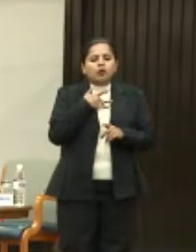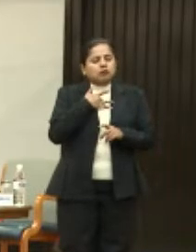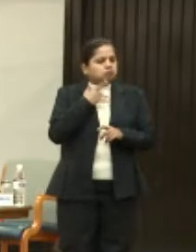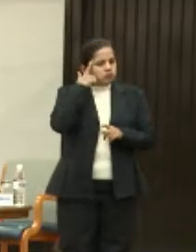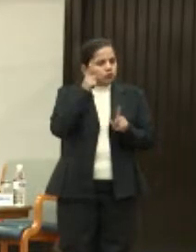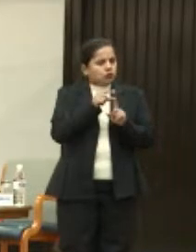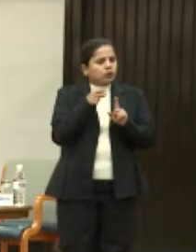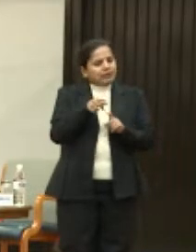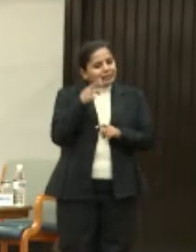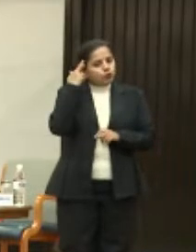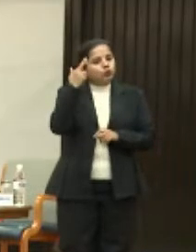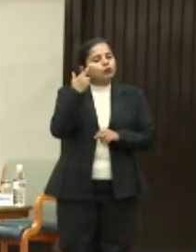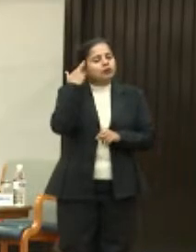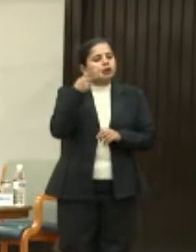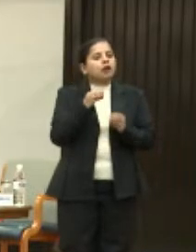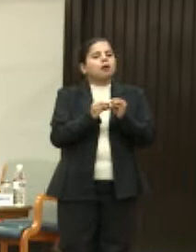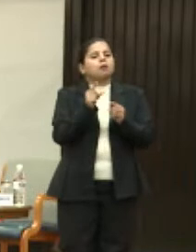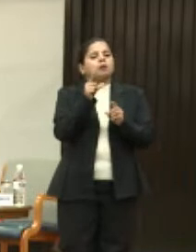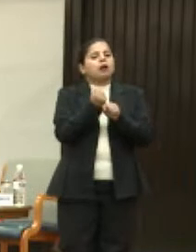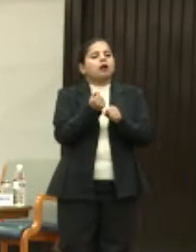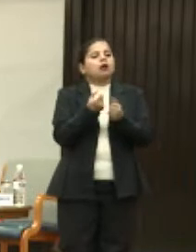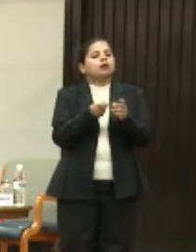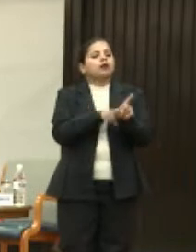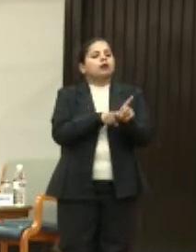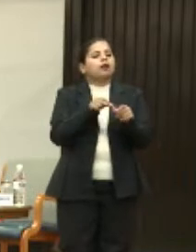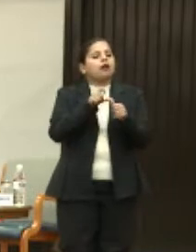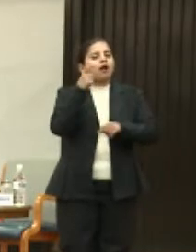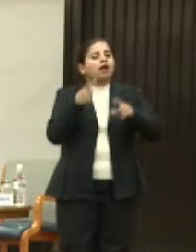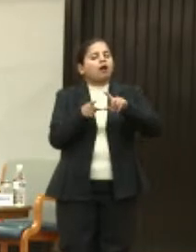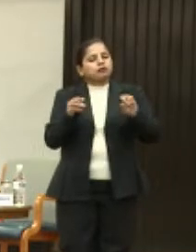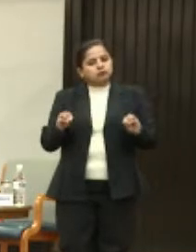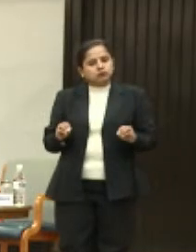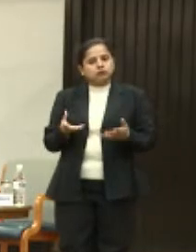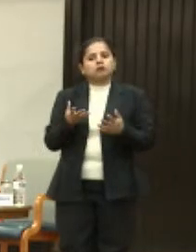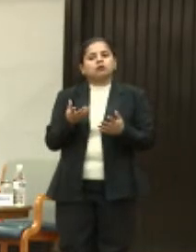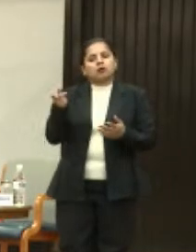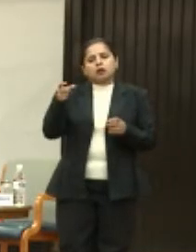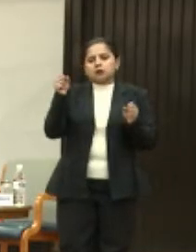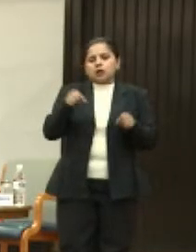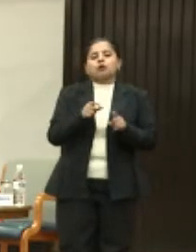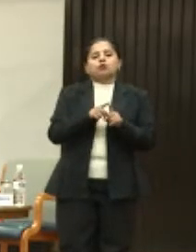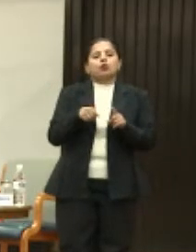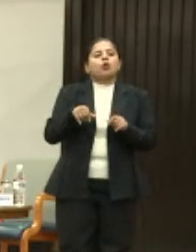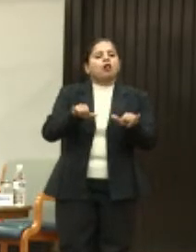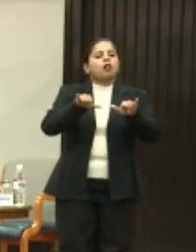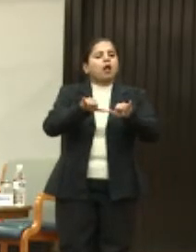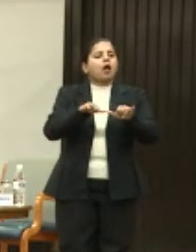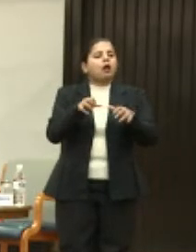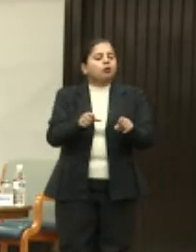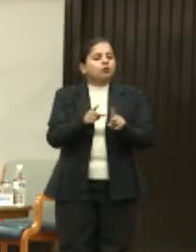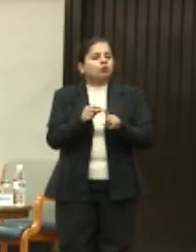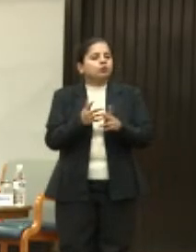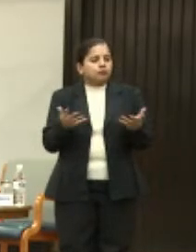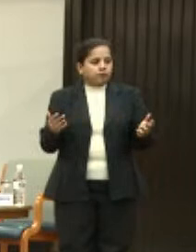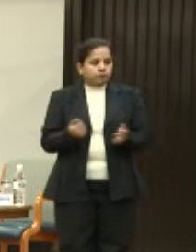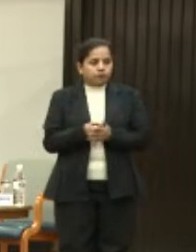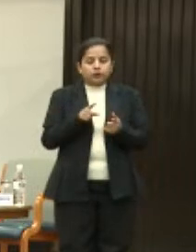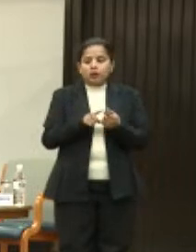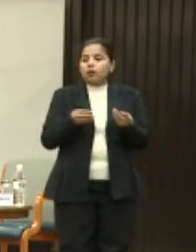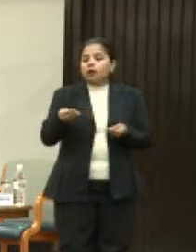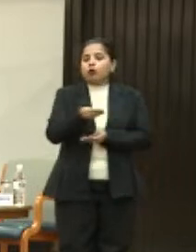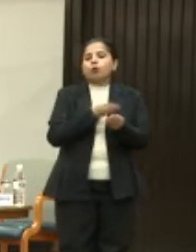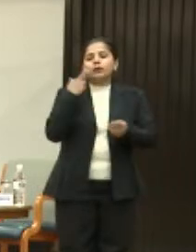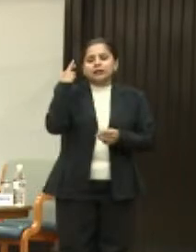That is the reason the Buggery Act was introduced, so that he could appropriate the land. An economic